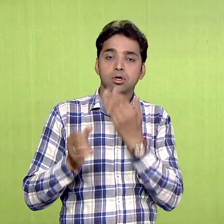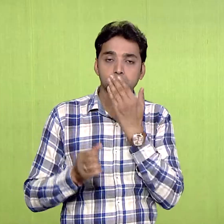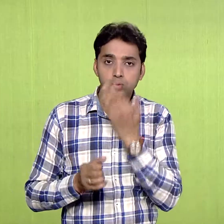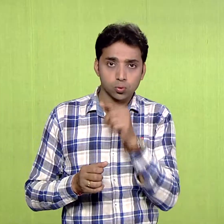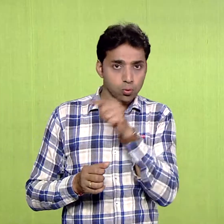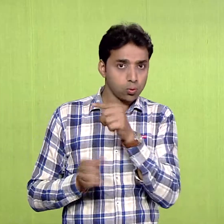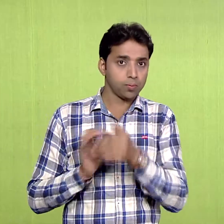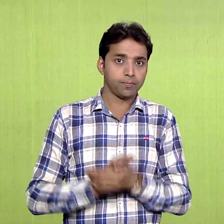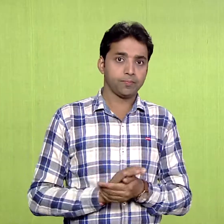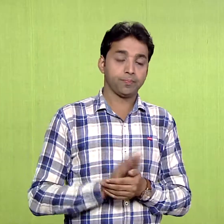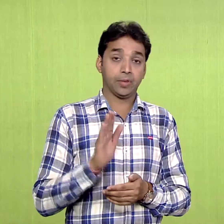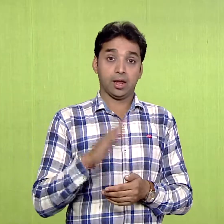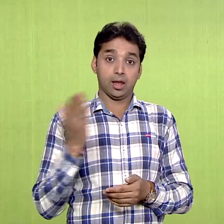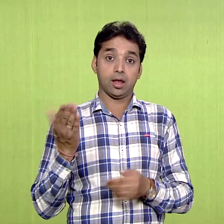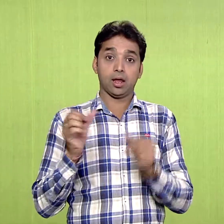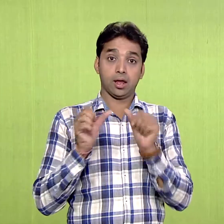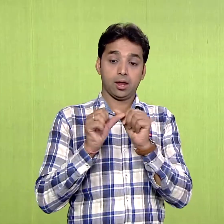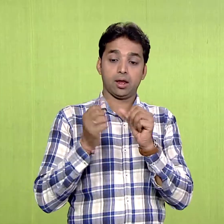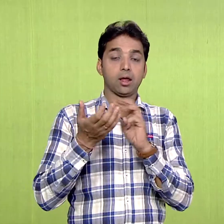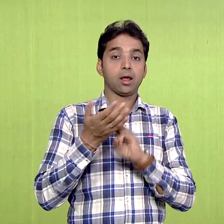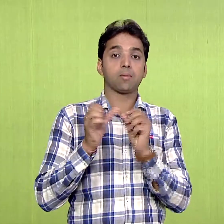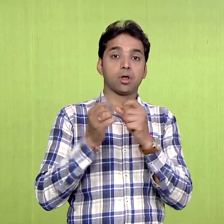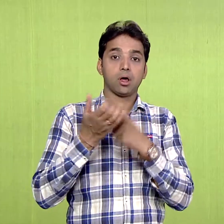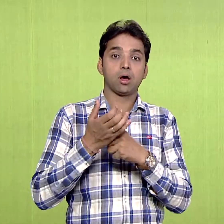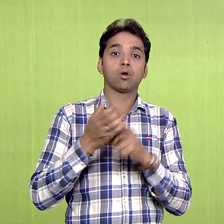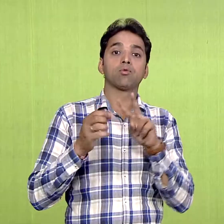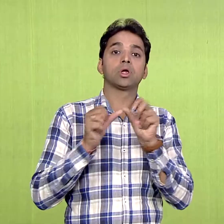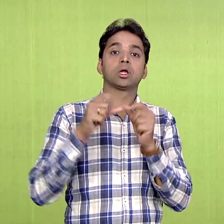and Amravati schools.